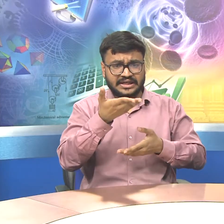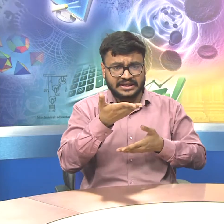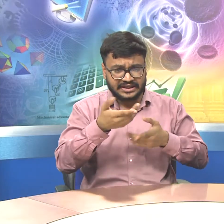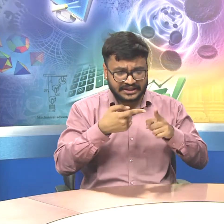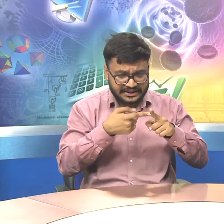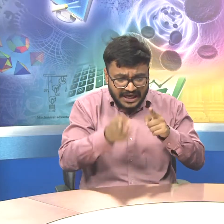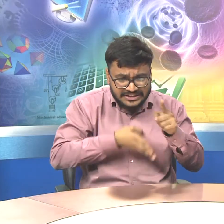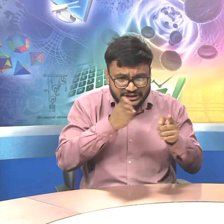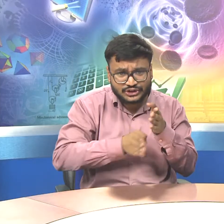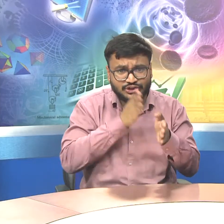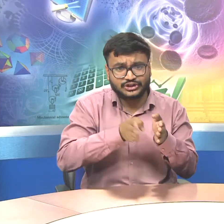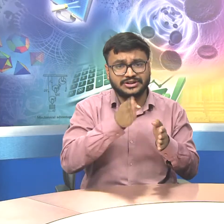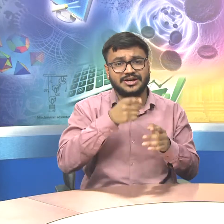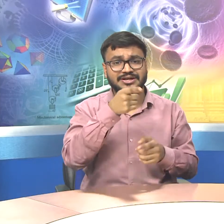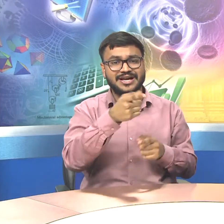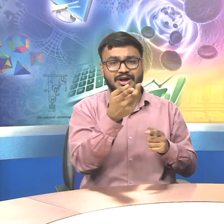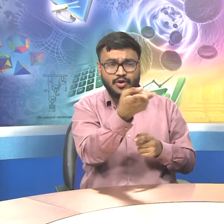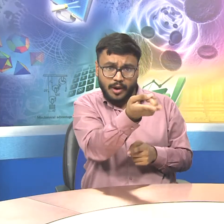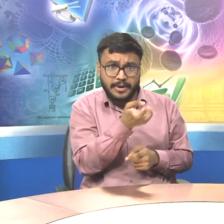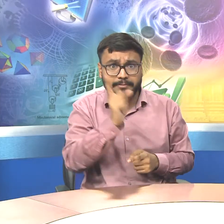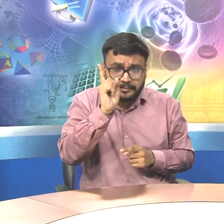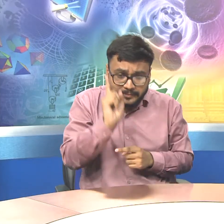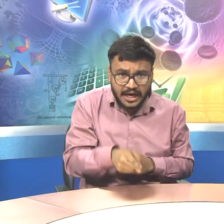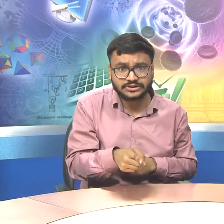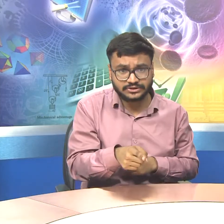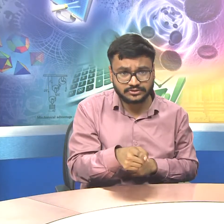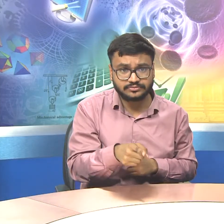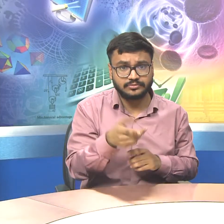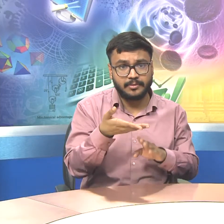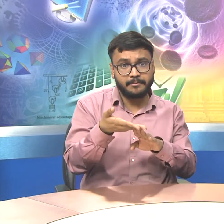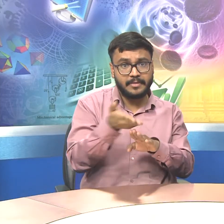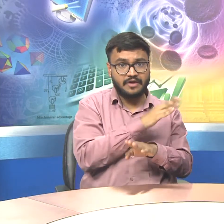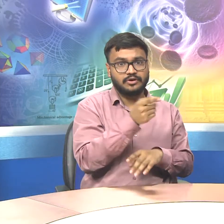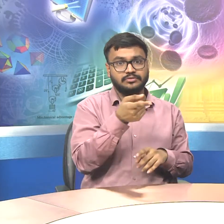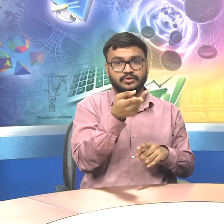I plan to go to Delhi by train.